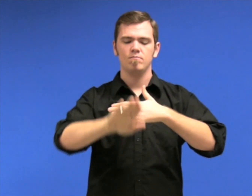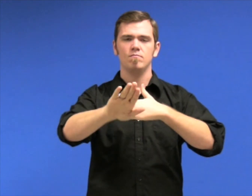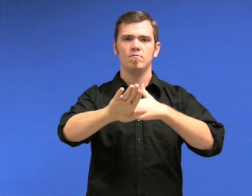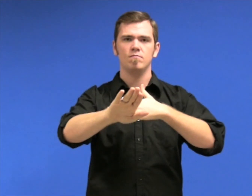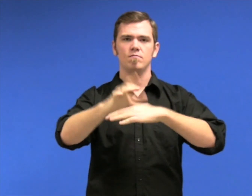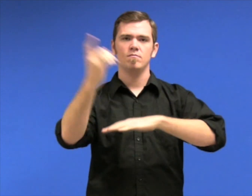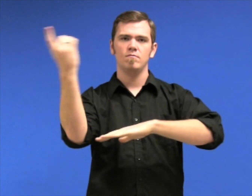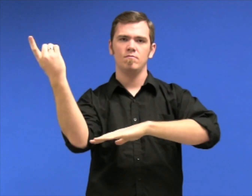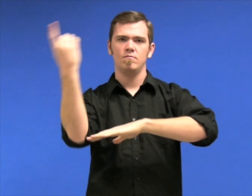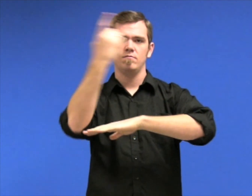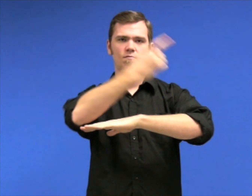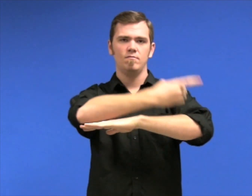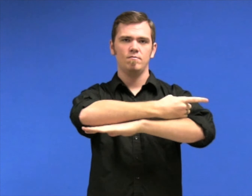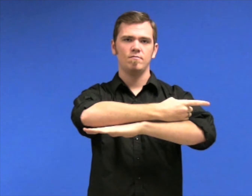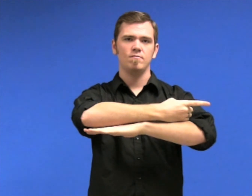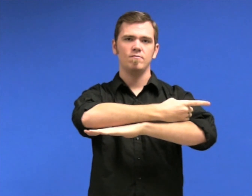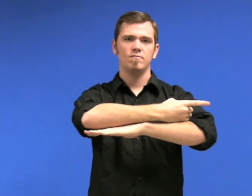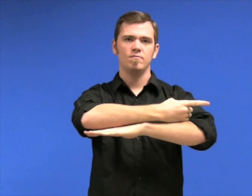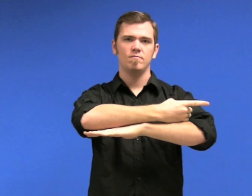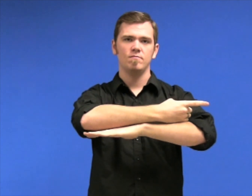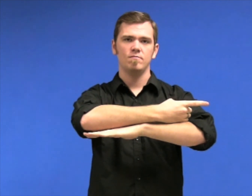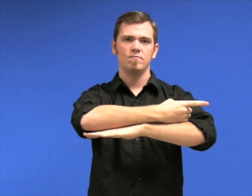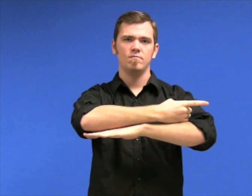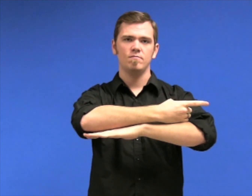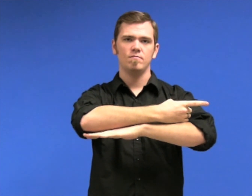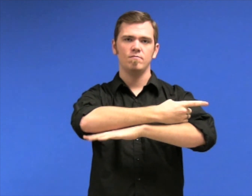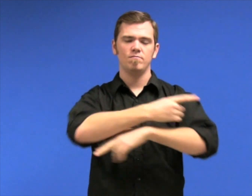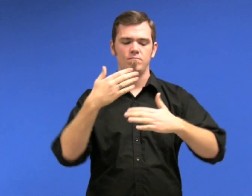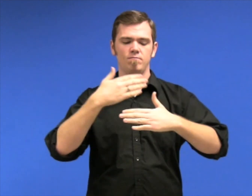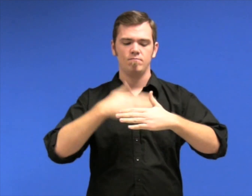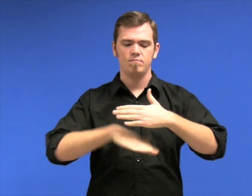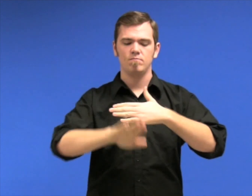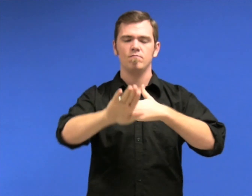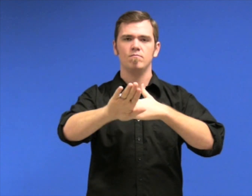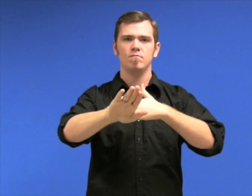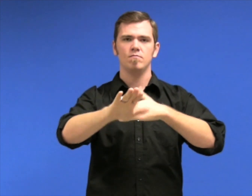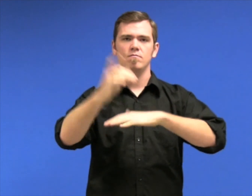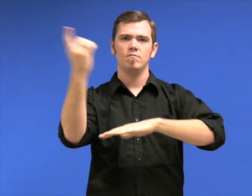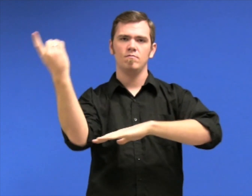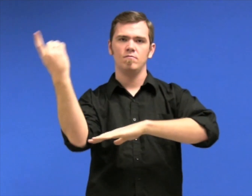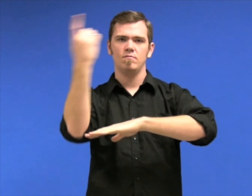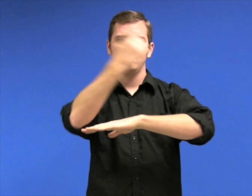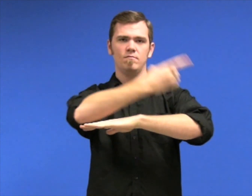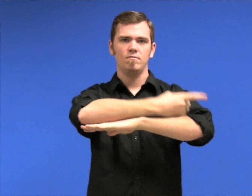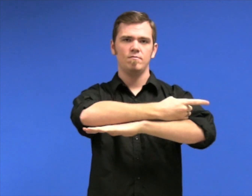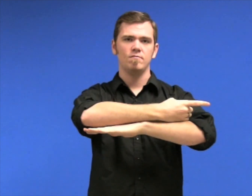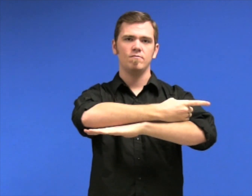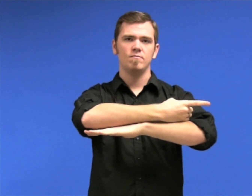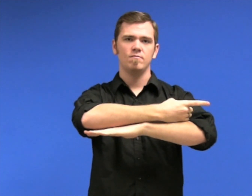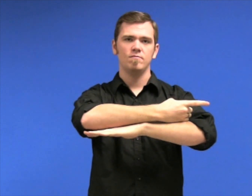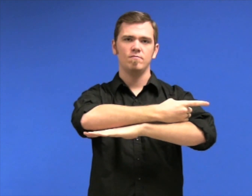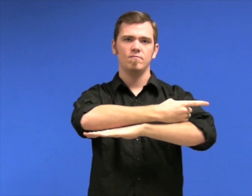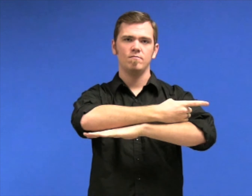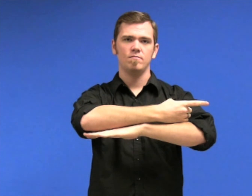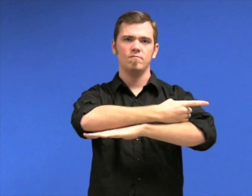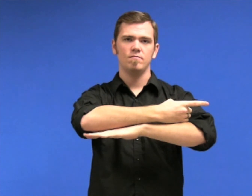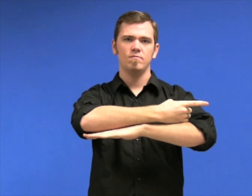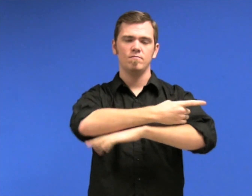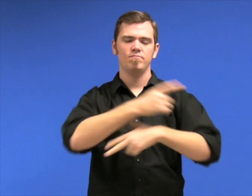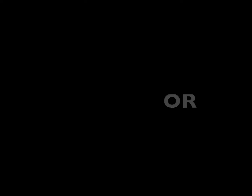there is birthday, which is just taking the 2 signs birthday and putting them together. Birthday. Or there's the more common